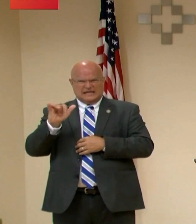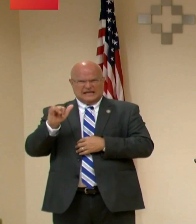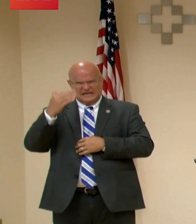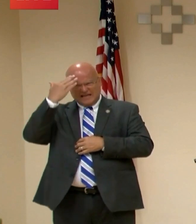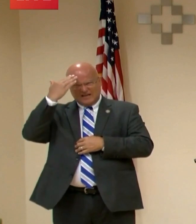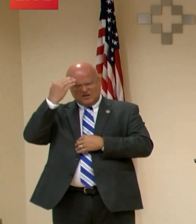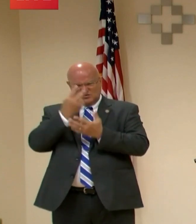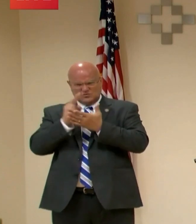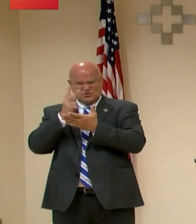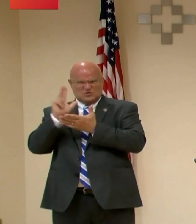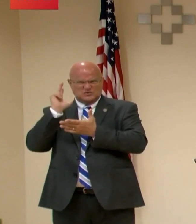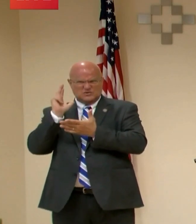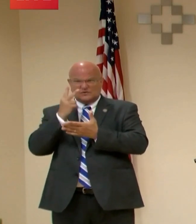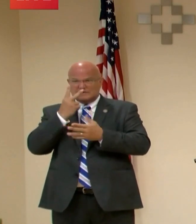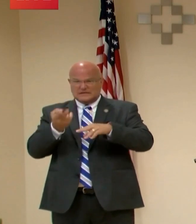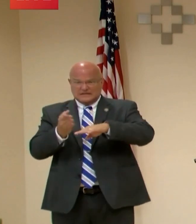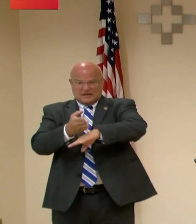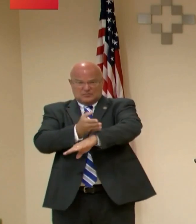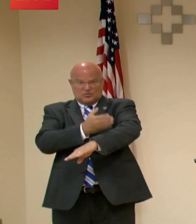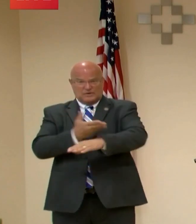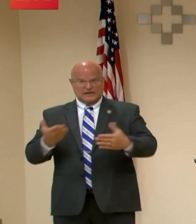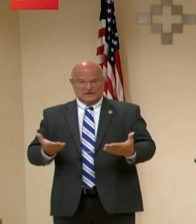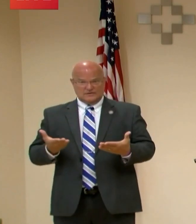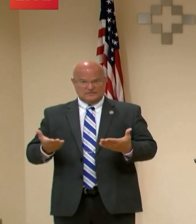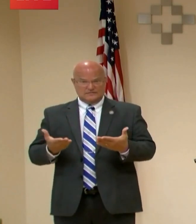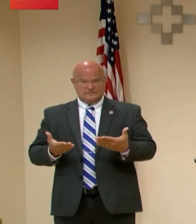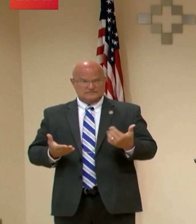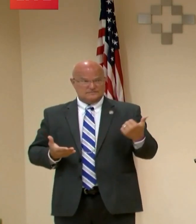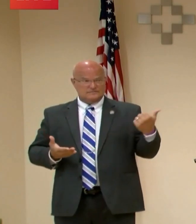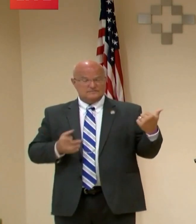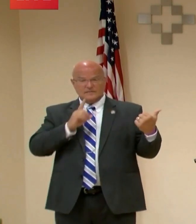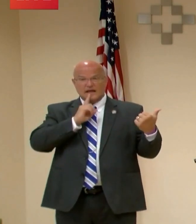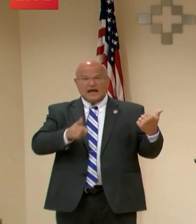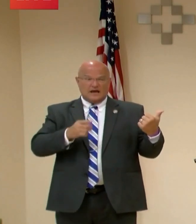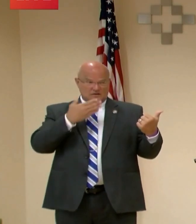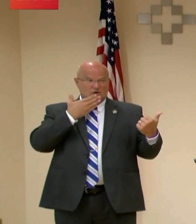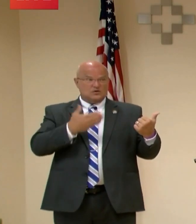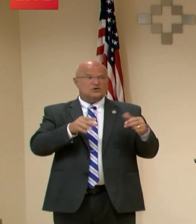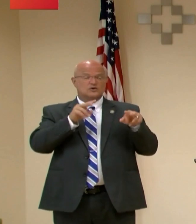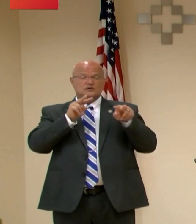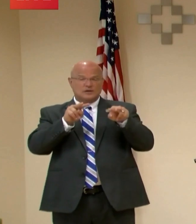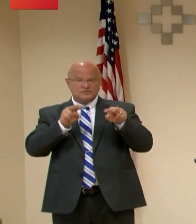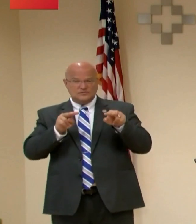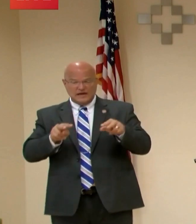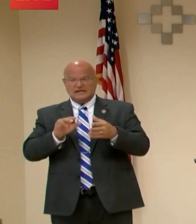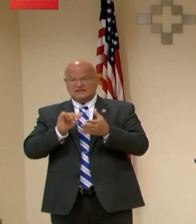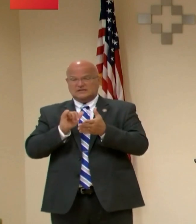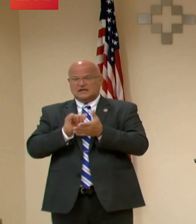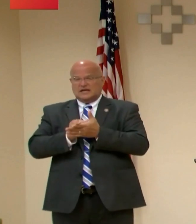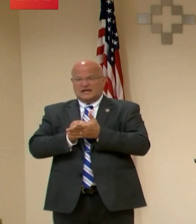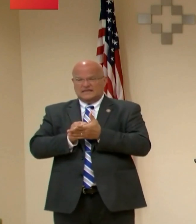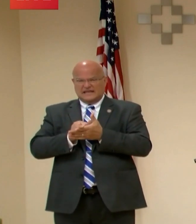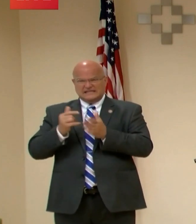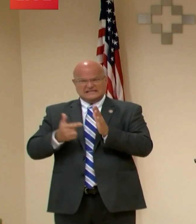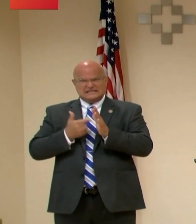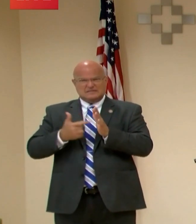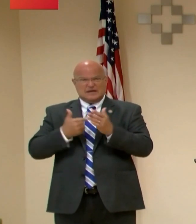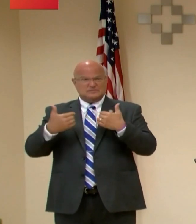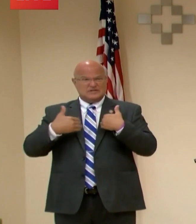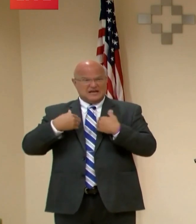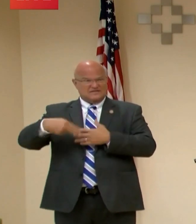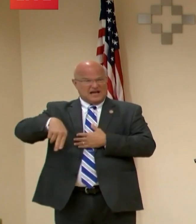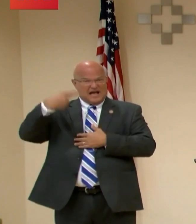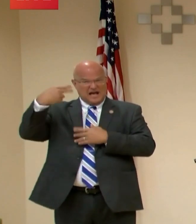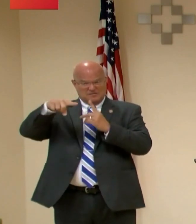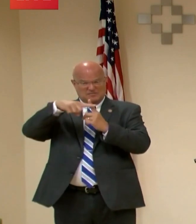ago. I'm wondering if you've seen any improvements. Actually, it's a very good observation that sometimes you have a